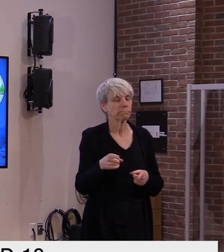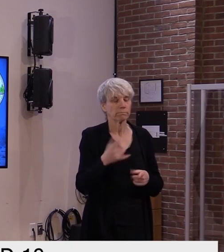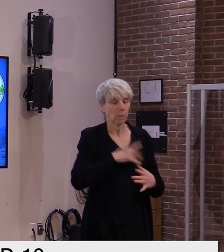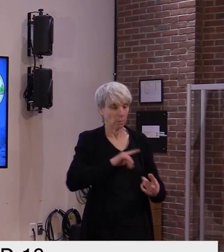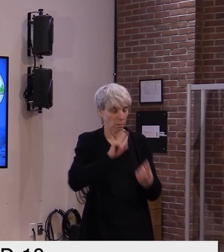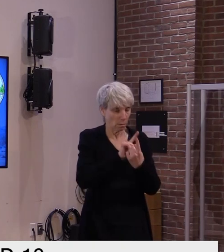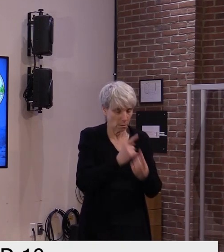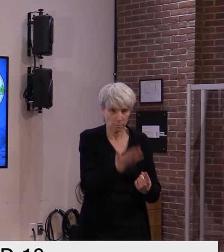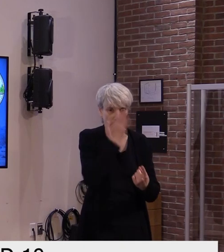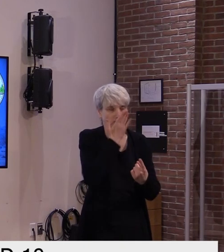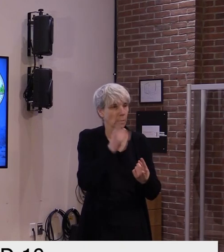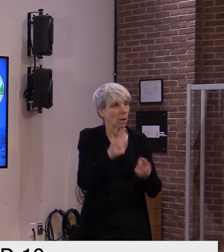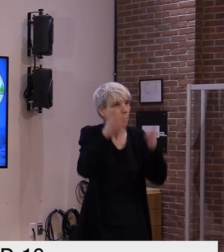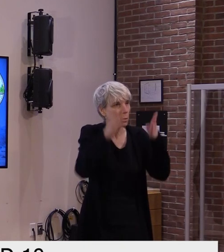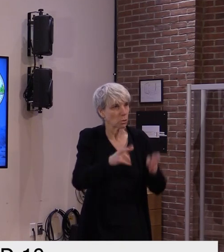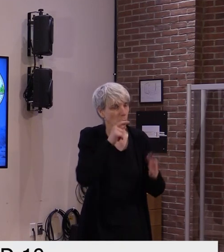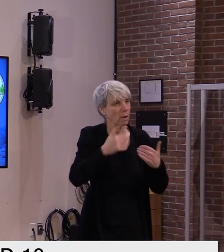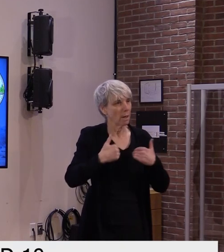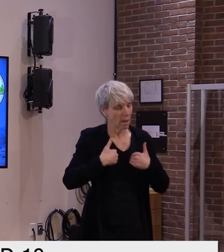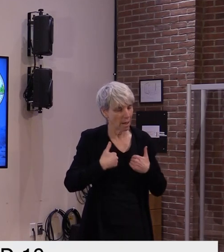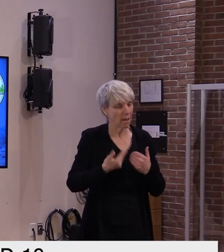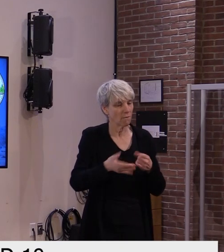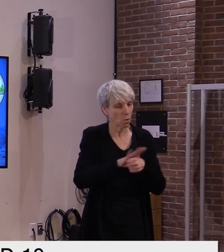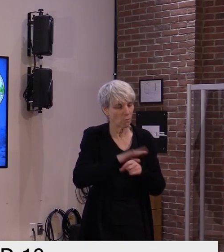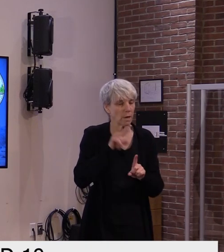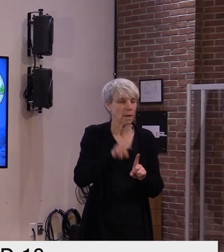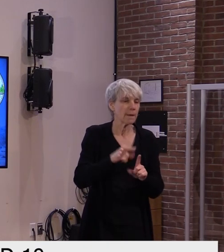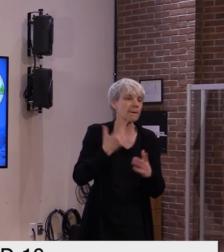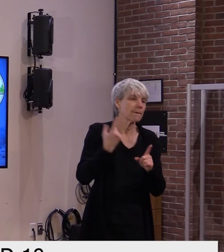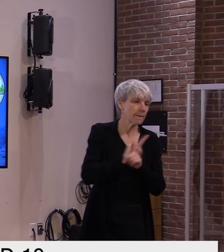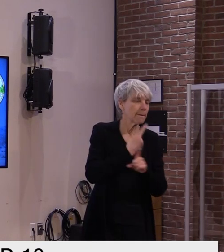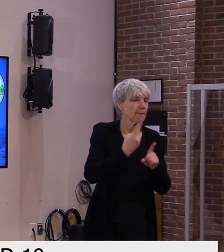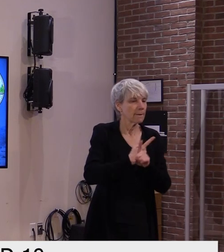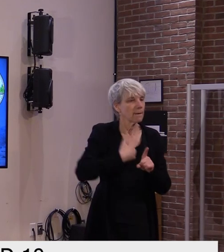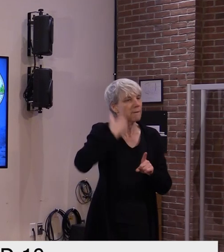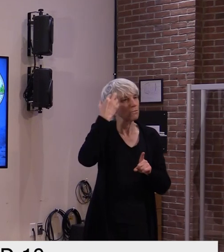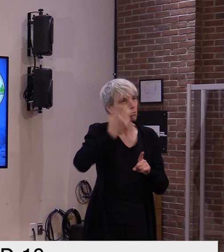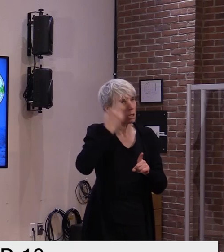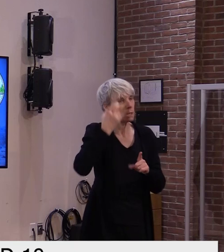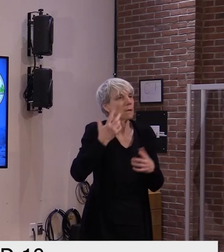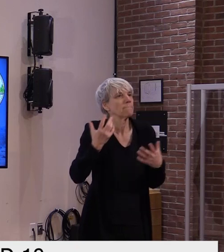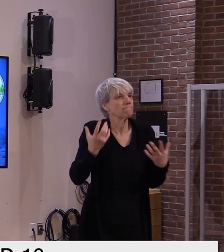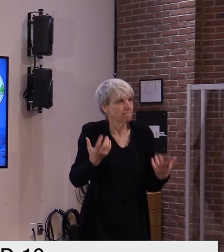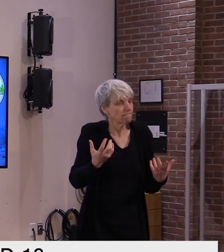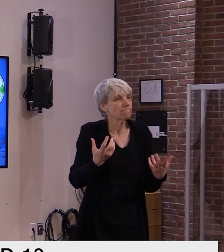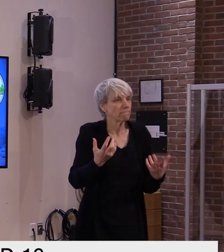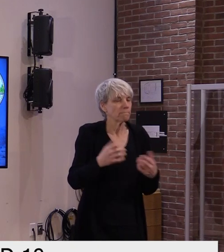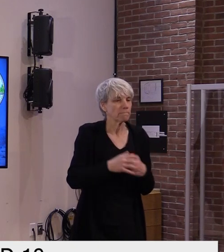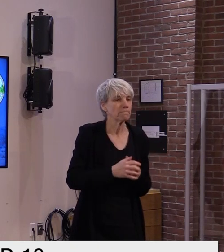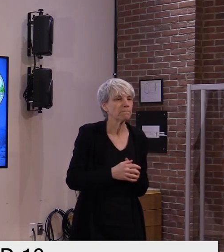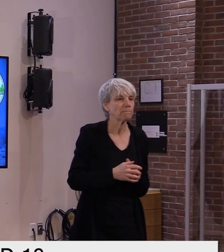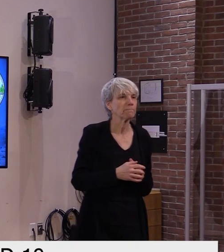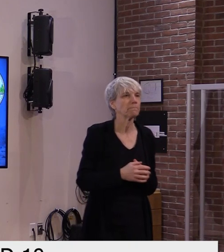might be contagious. So and that perspective makes sense to me in terms of their categorization.